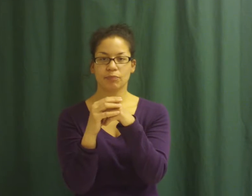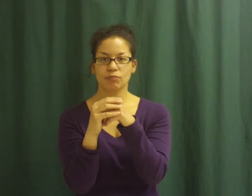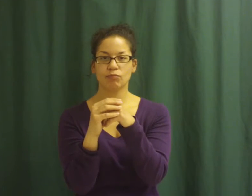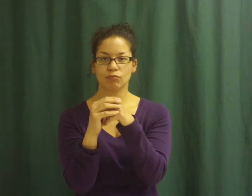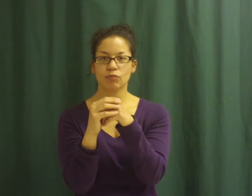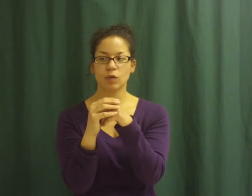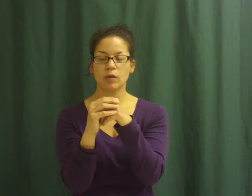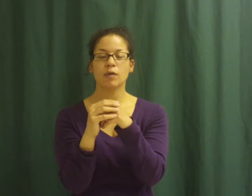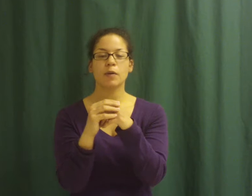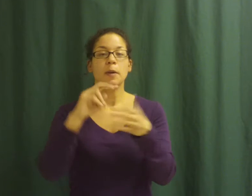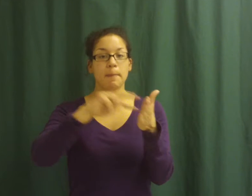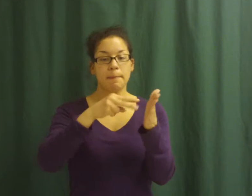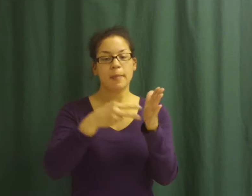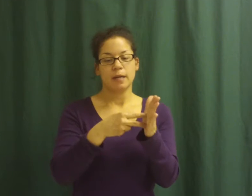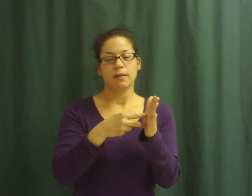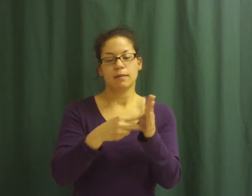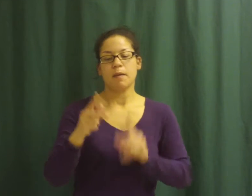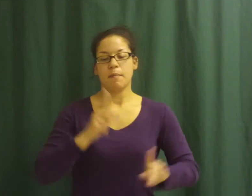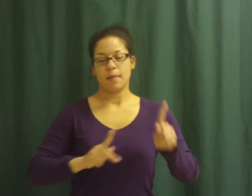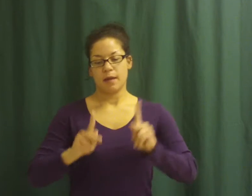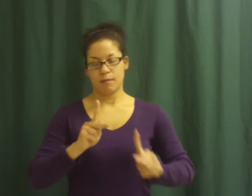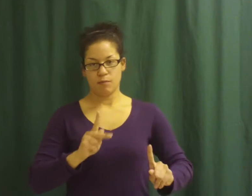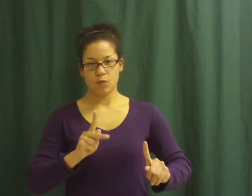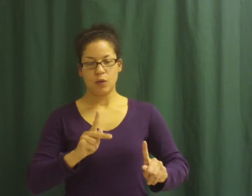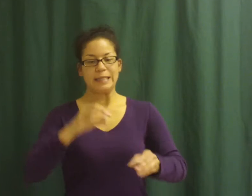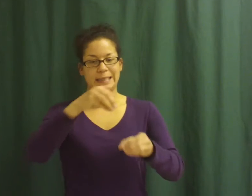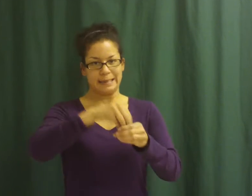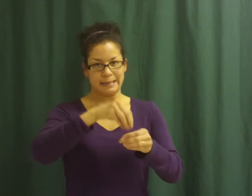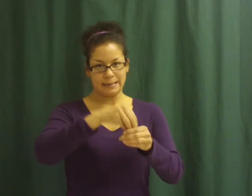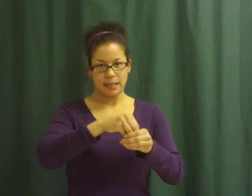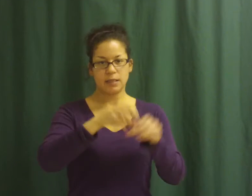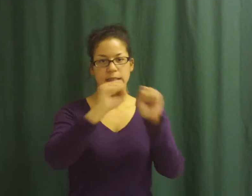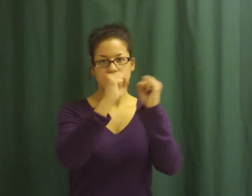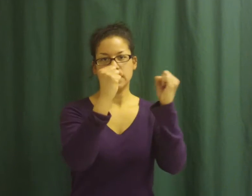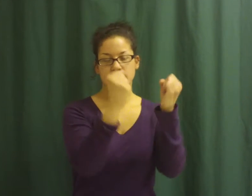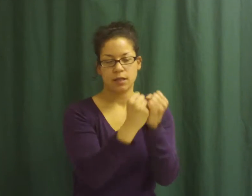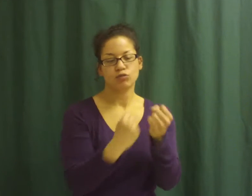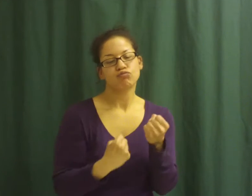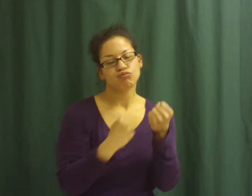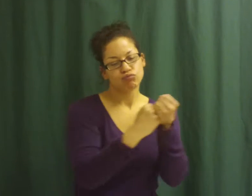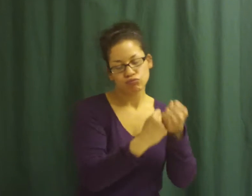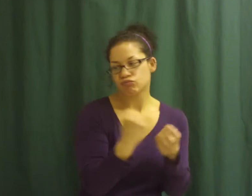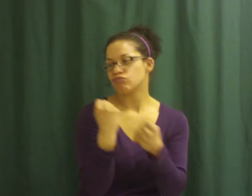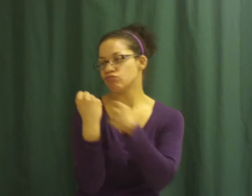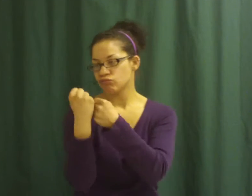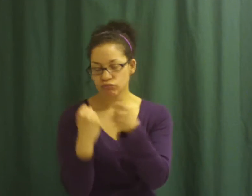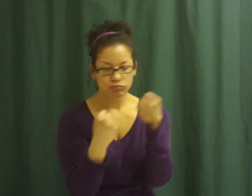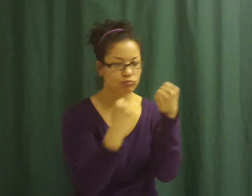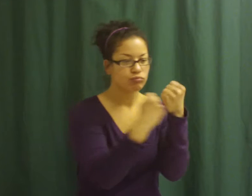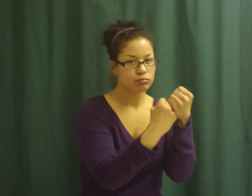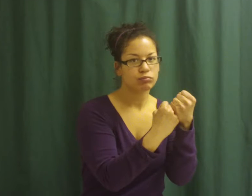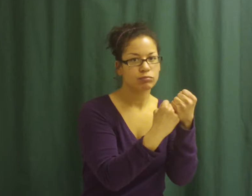people. Such covenants can only be entered into by an